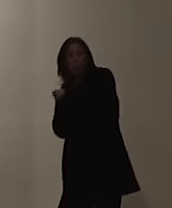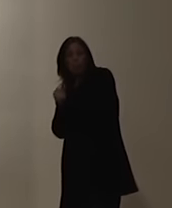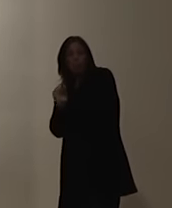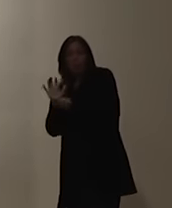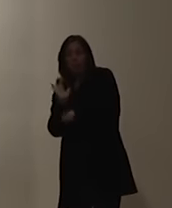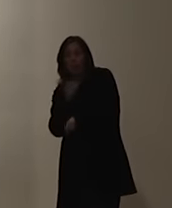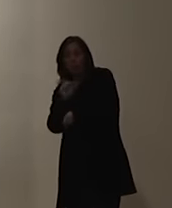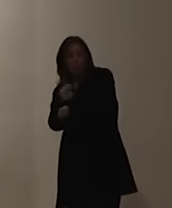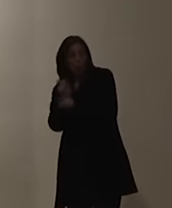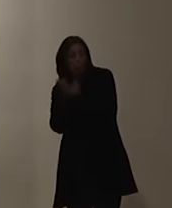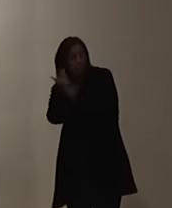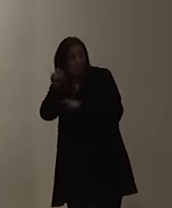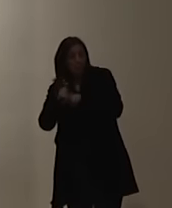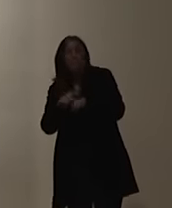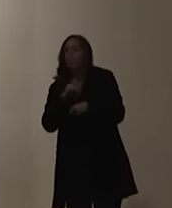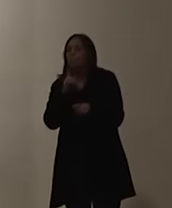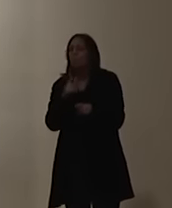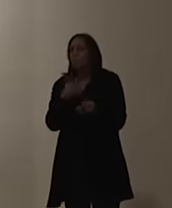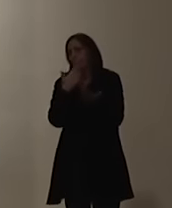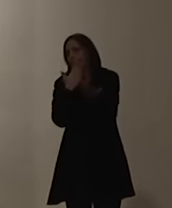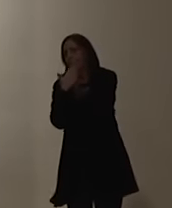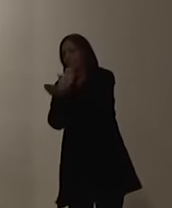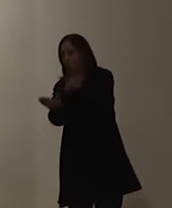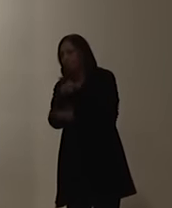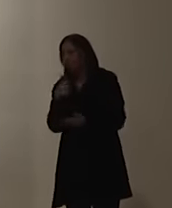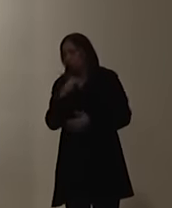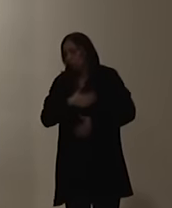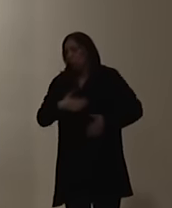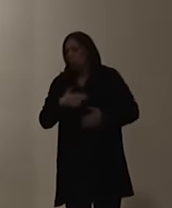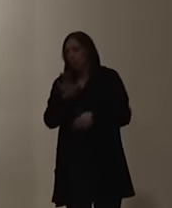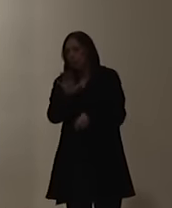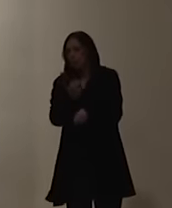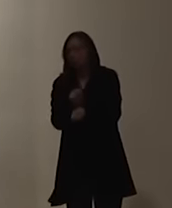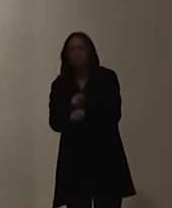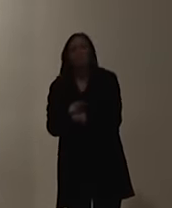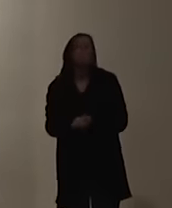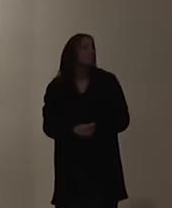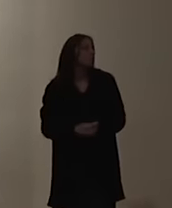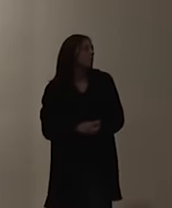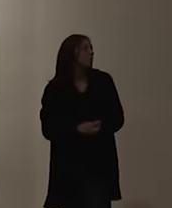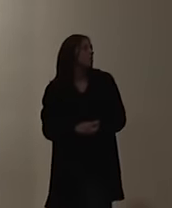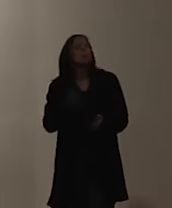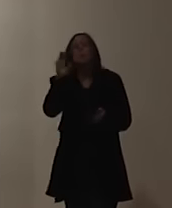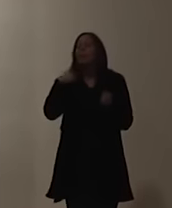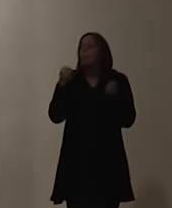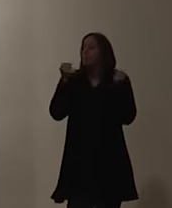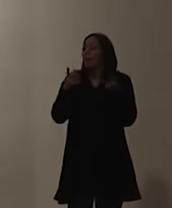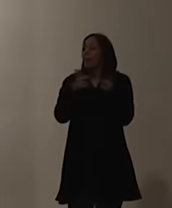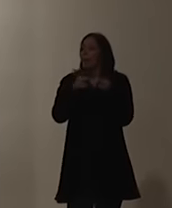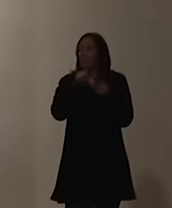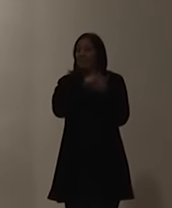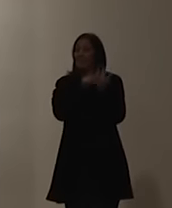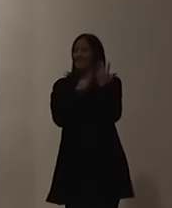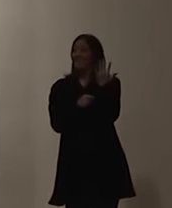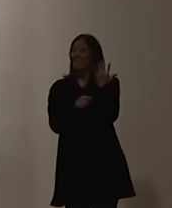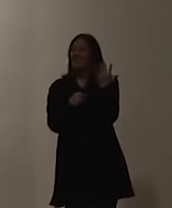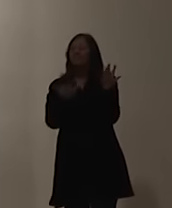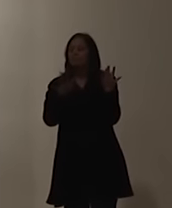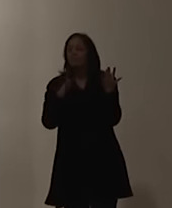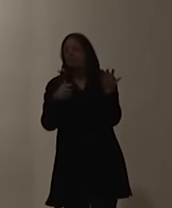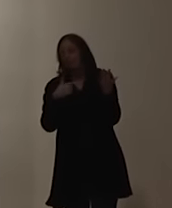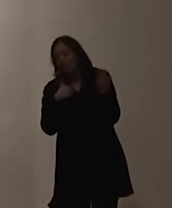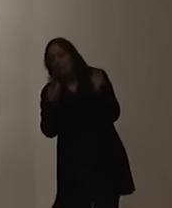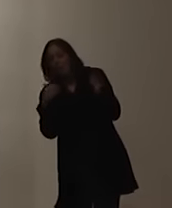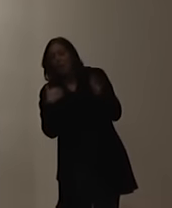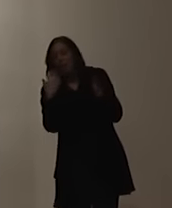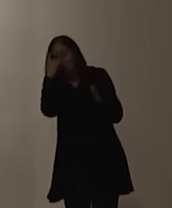ended up working. I'm not gonna spend time. There's a reason for the places, but here's the task before us now. People say,